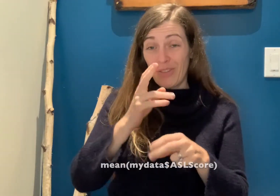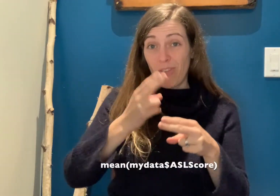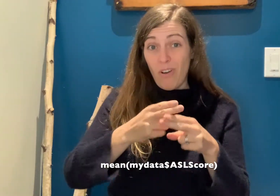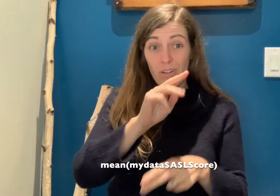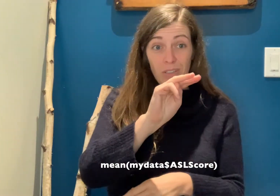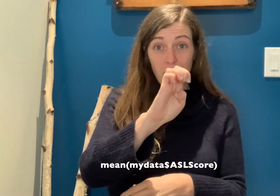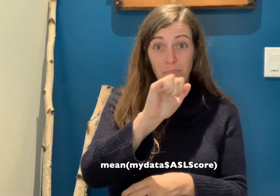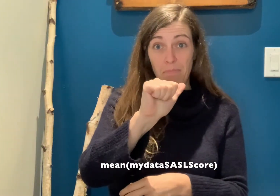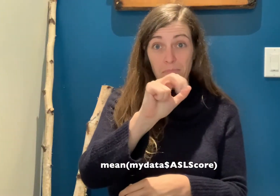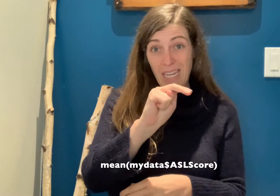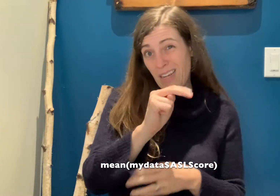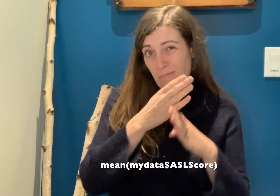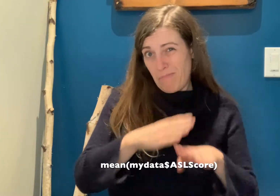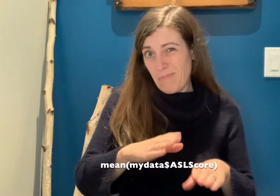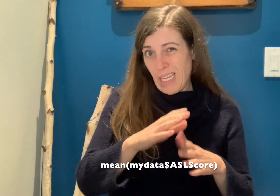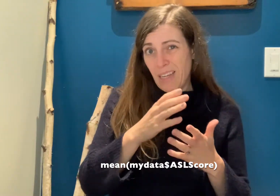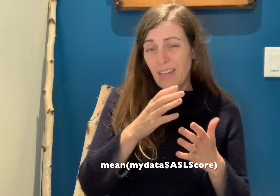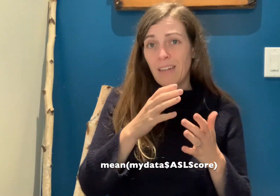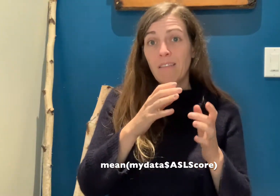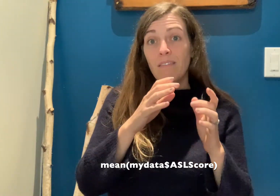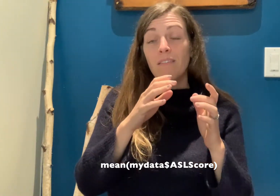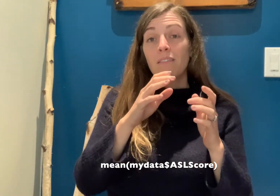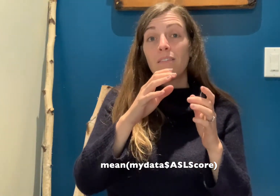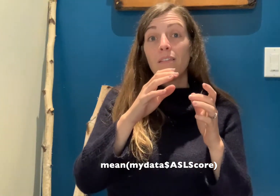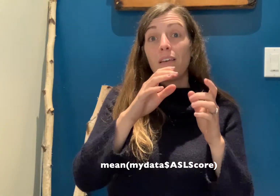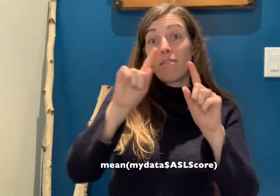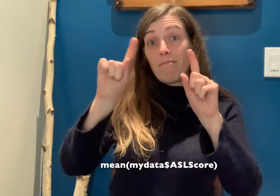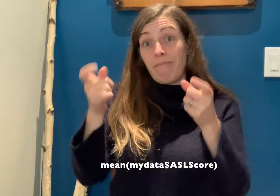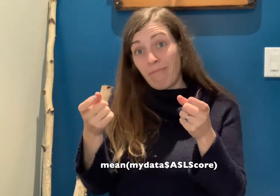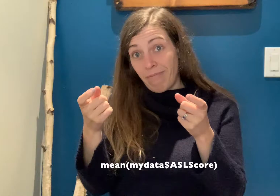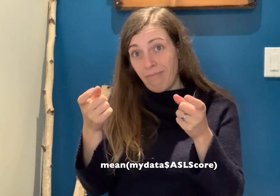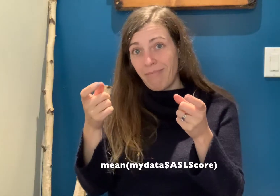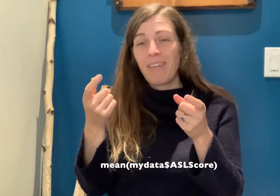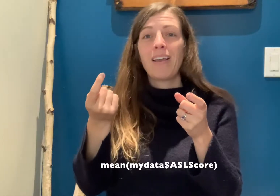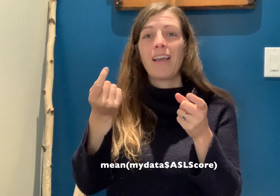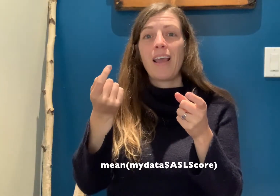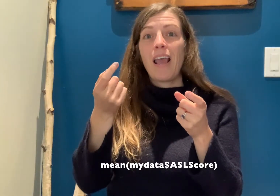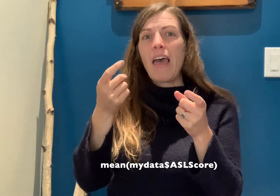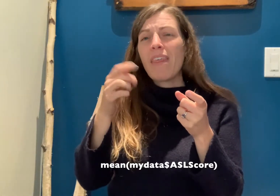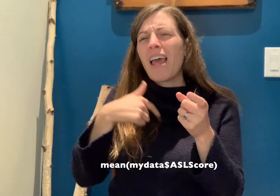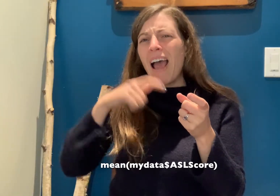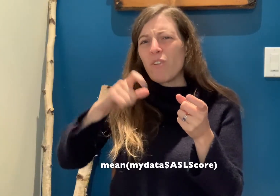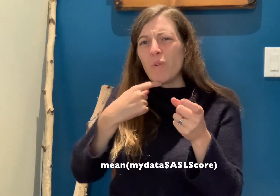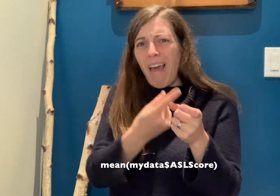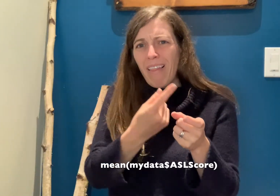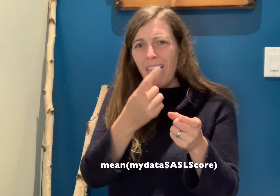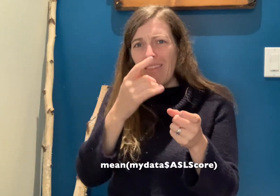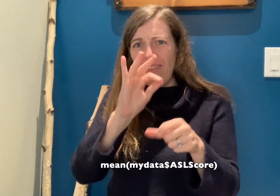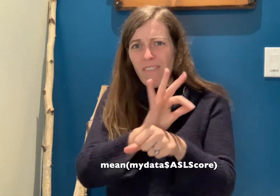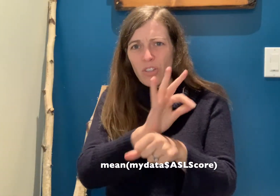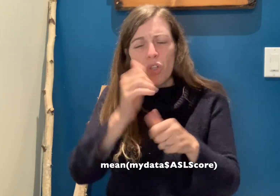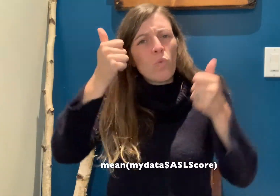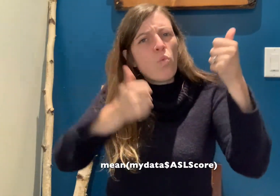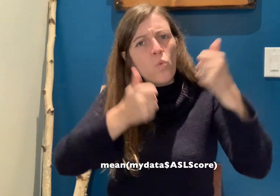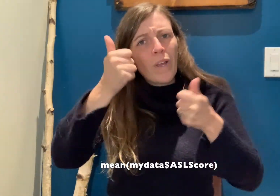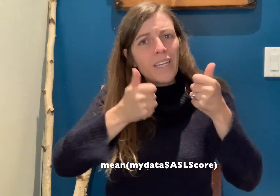a function called mean, and then inside the function, so inside the parentheses, I have to tell it what do I want to